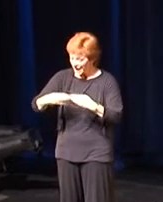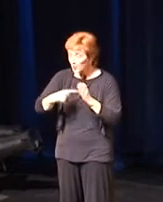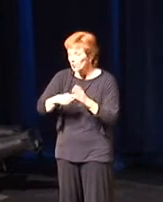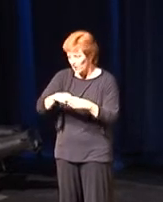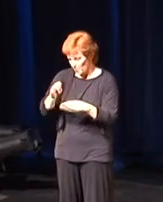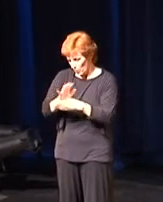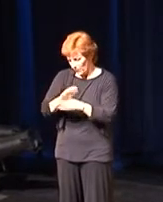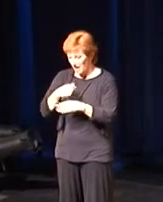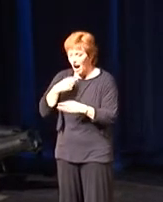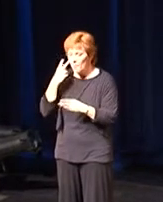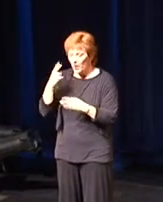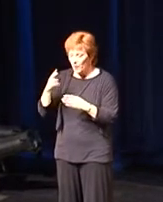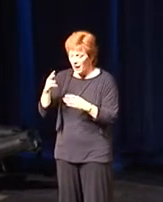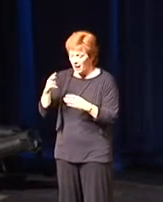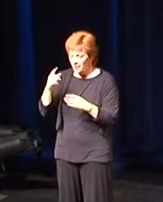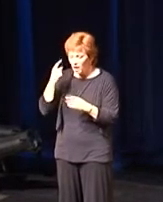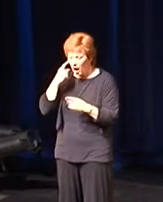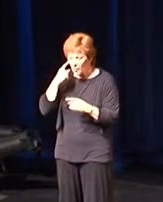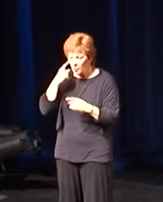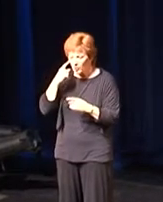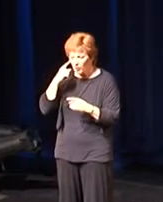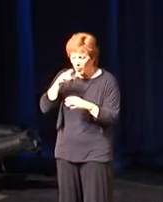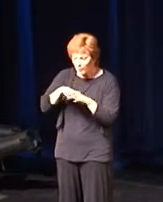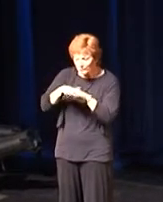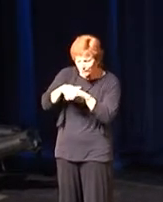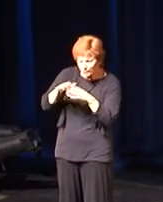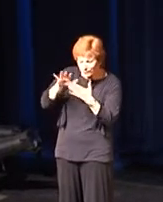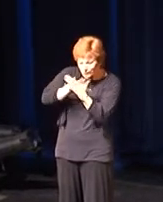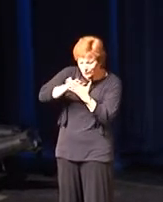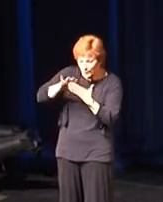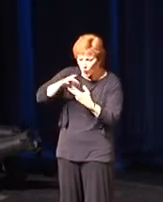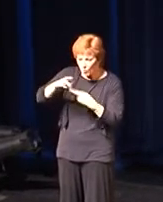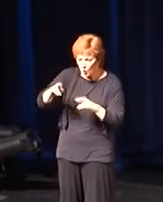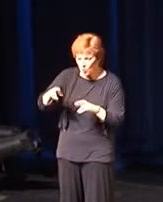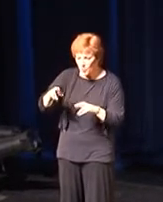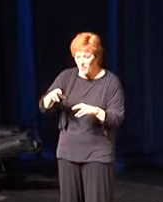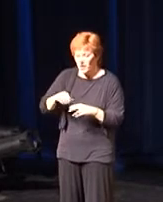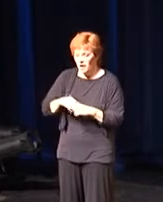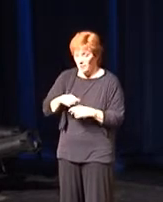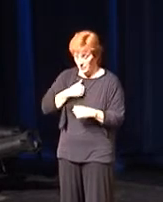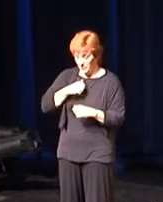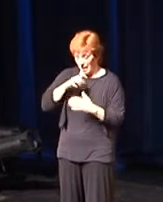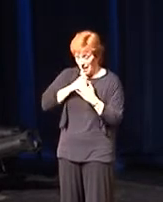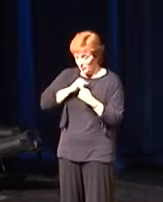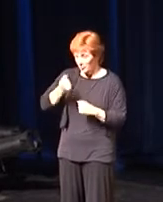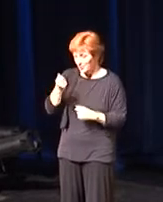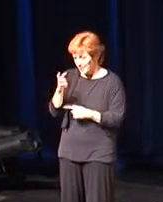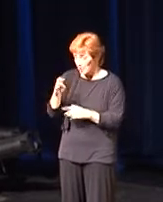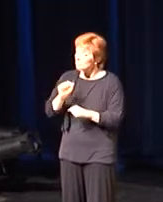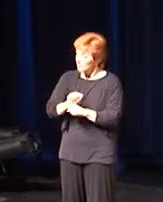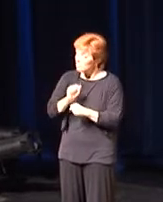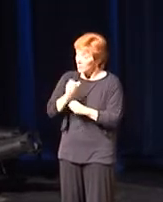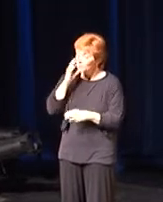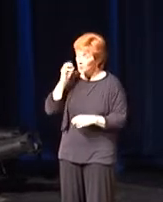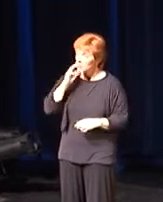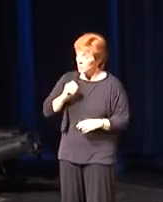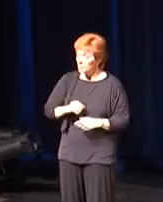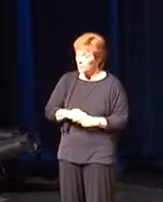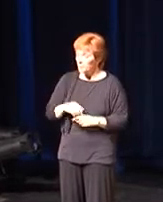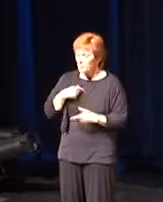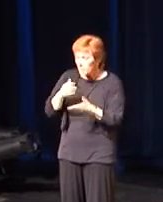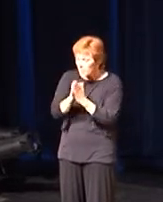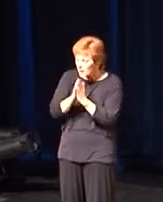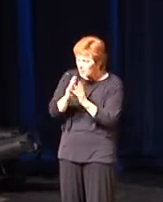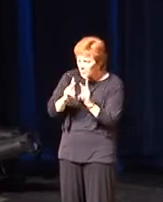that optical illusion room when I was about 16. You know, I was getting a lot of work experience. Well, I asked